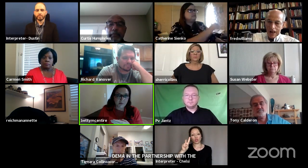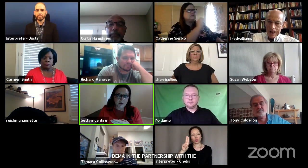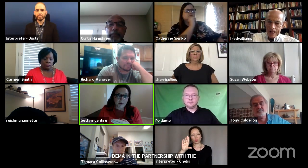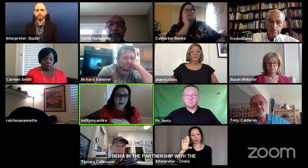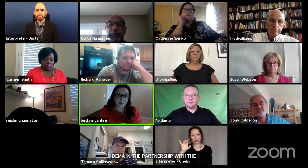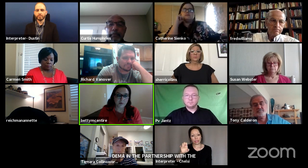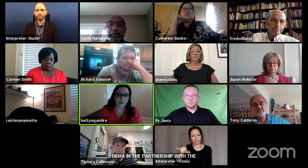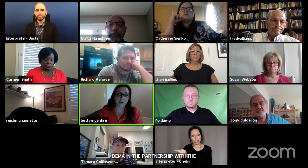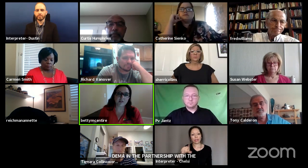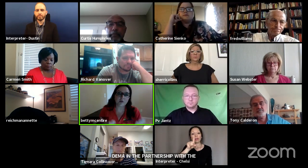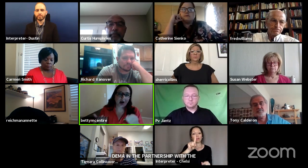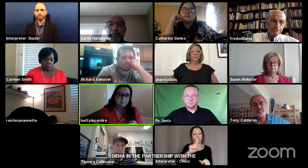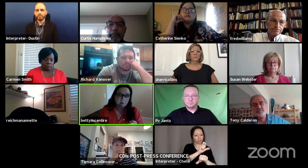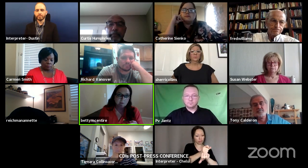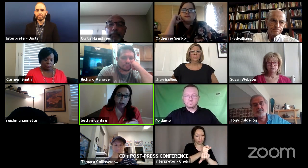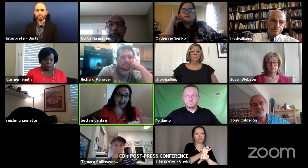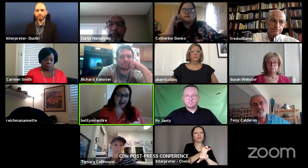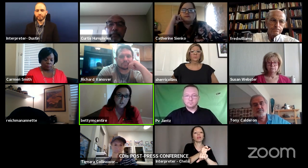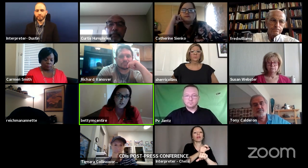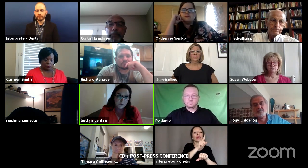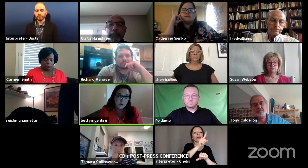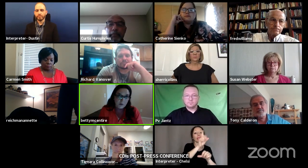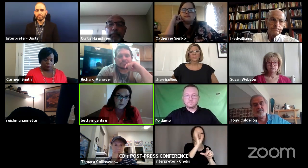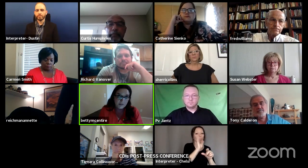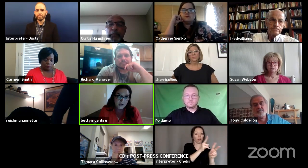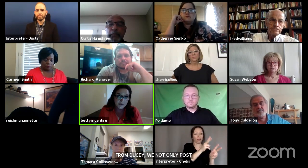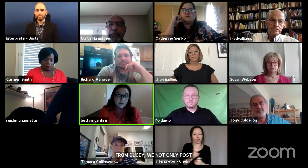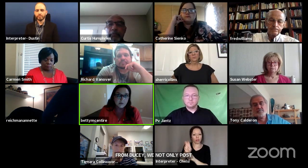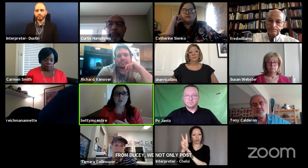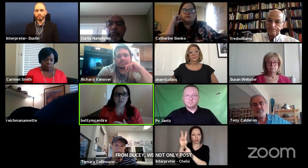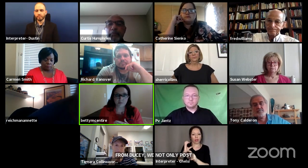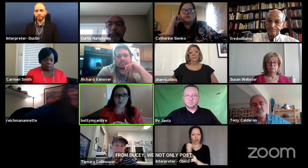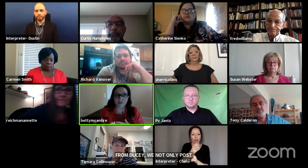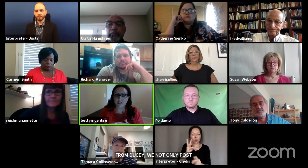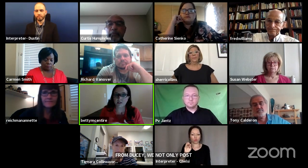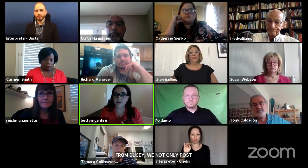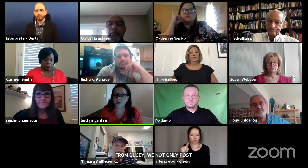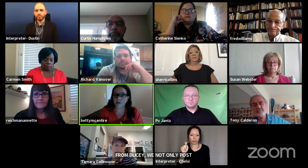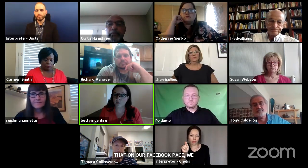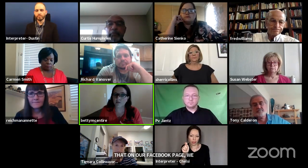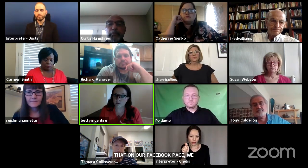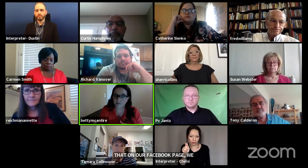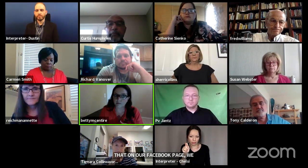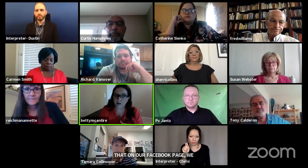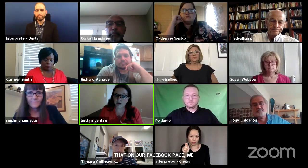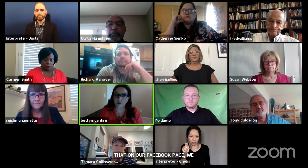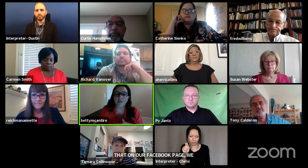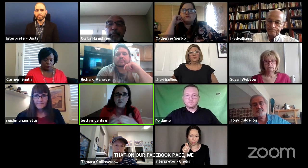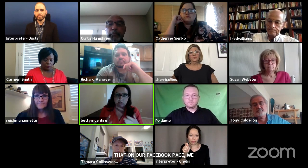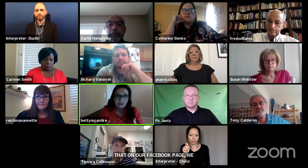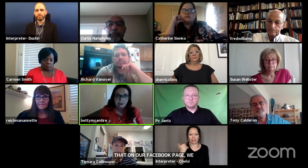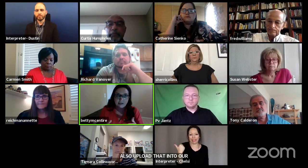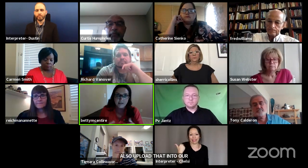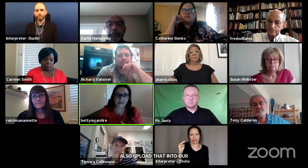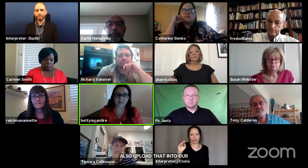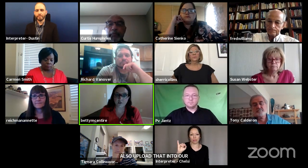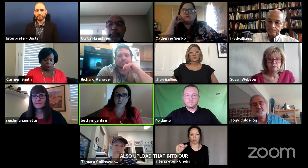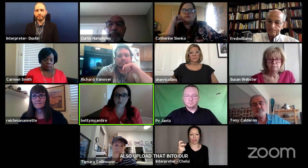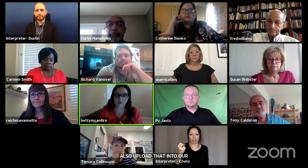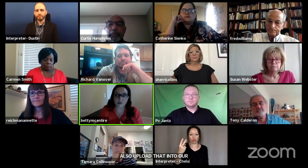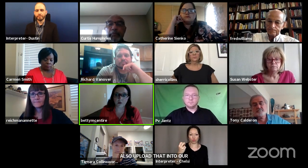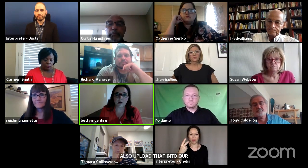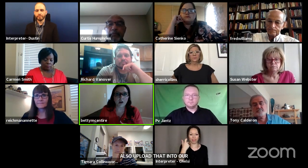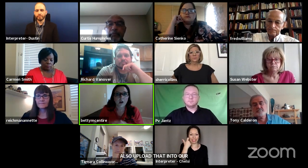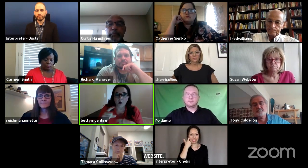Facebook page, but we also upload that into our website. And we just posted the one from May 12th today, this